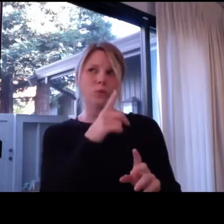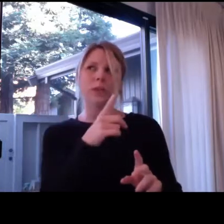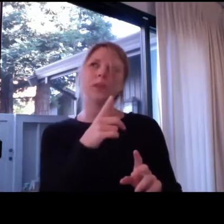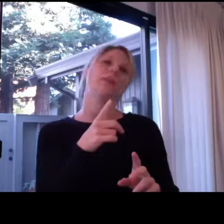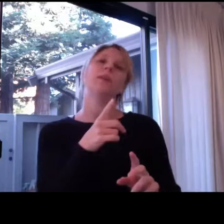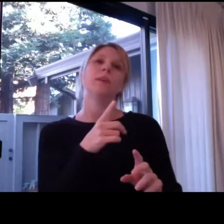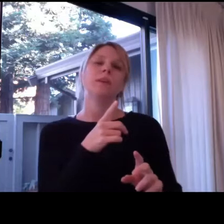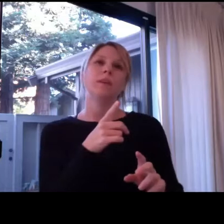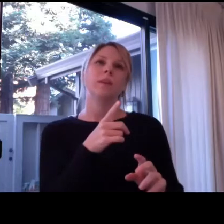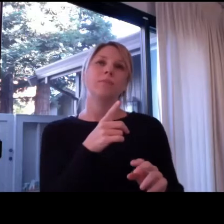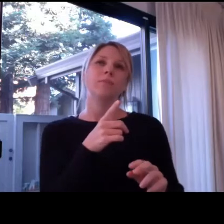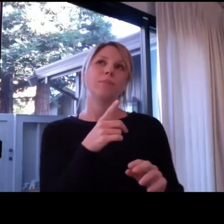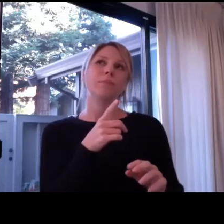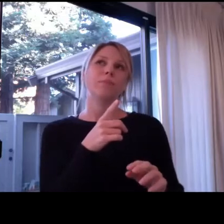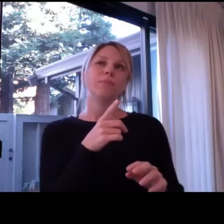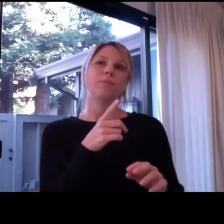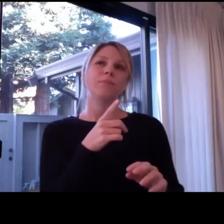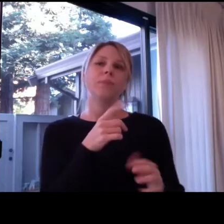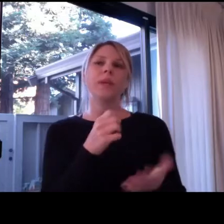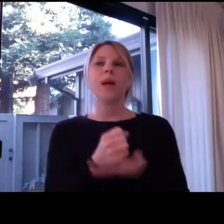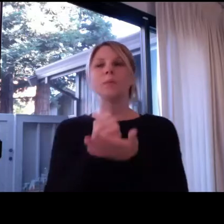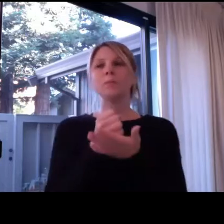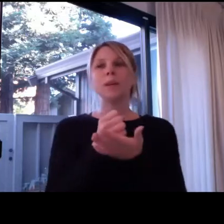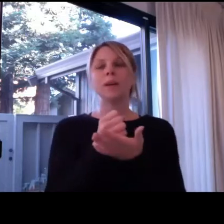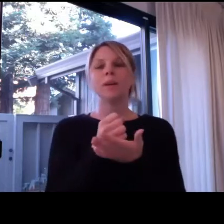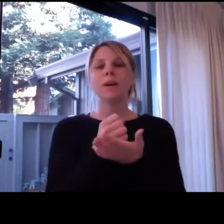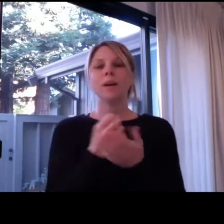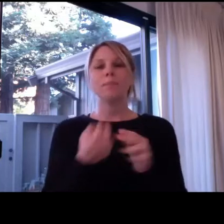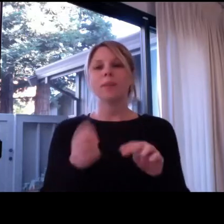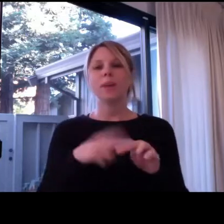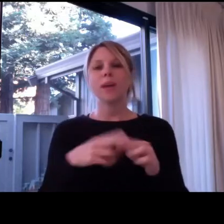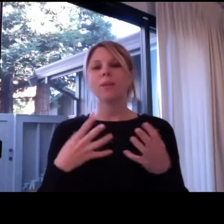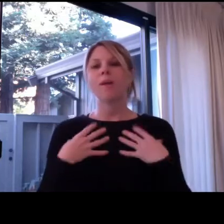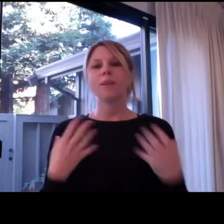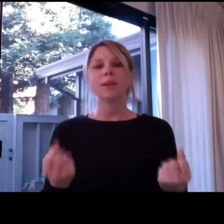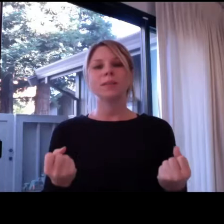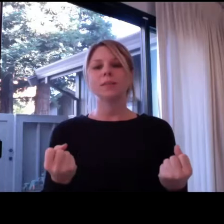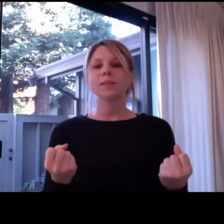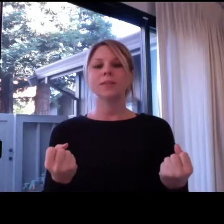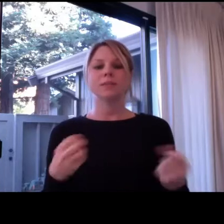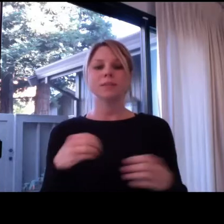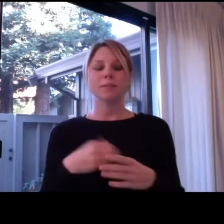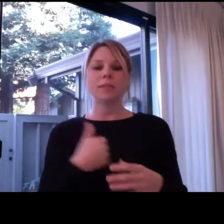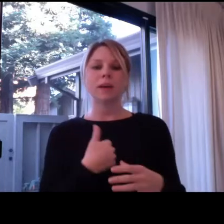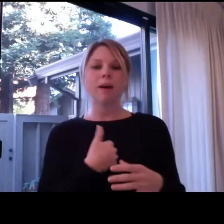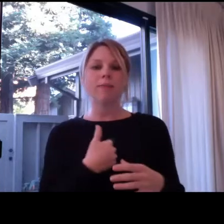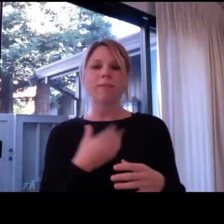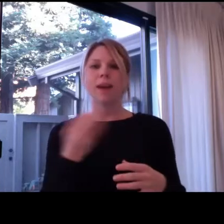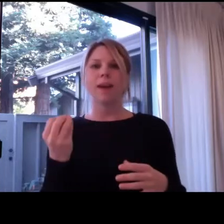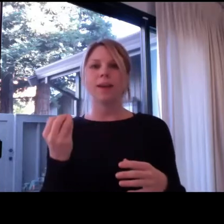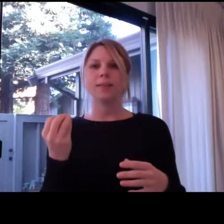it helped me gain confidence in